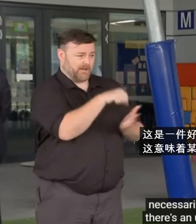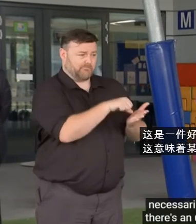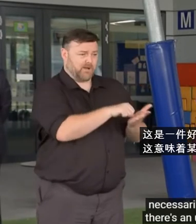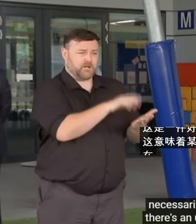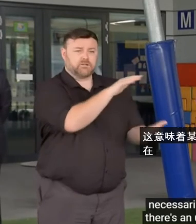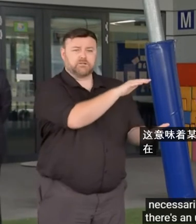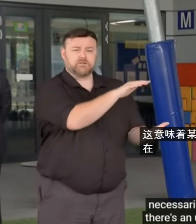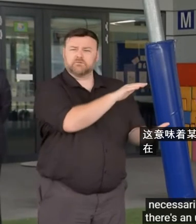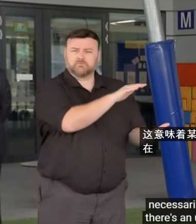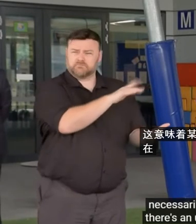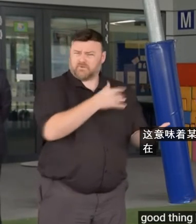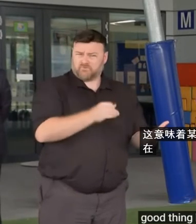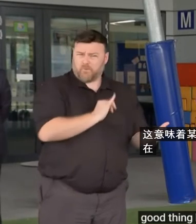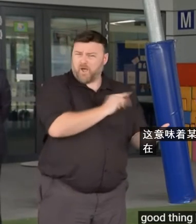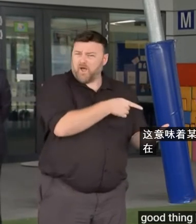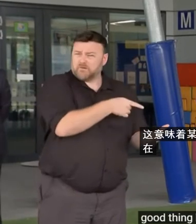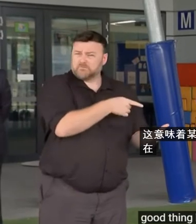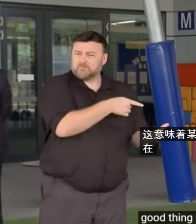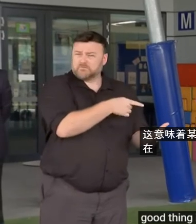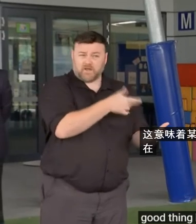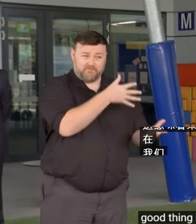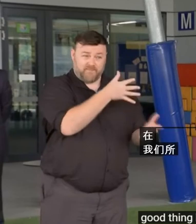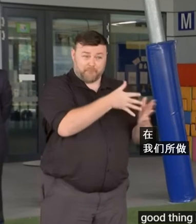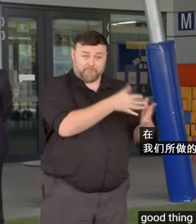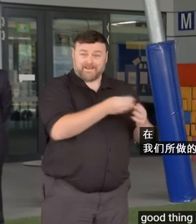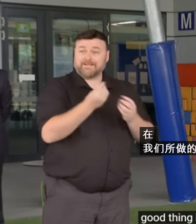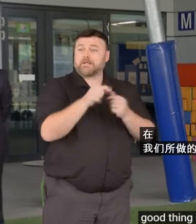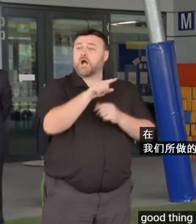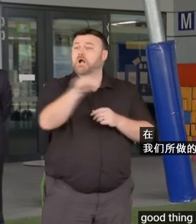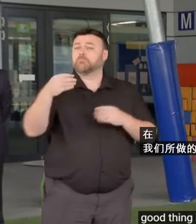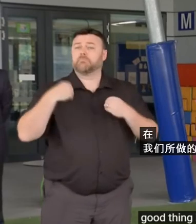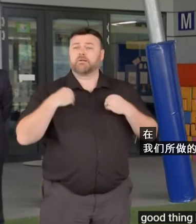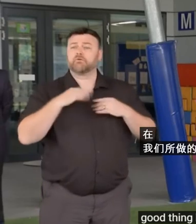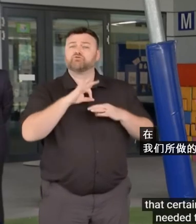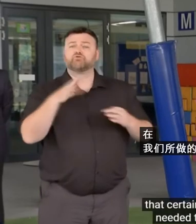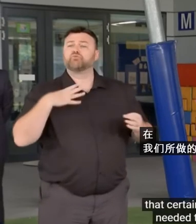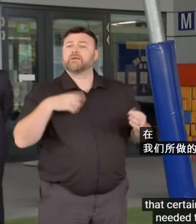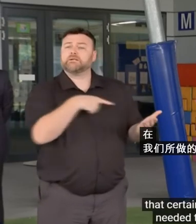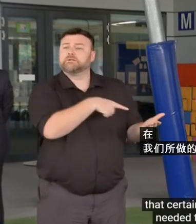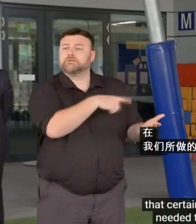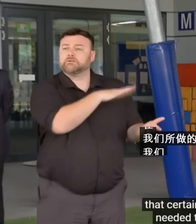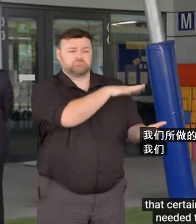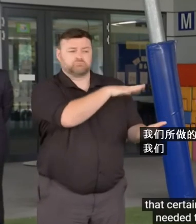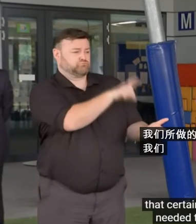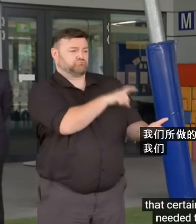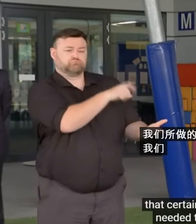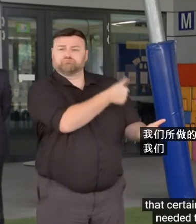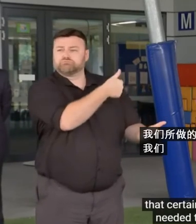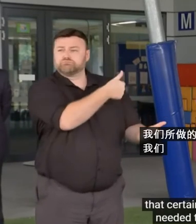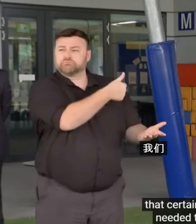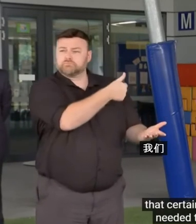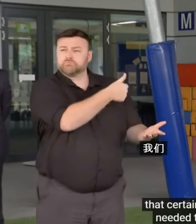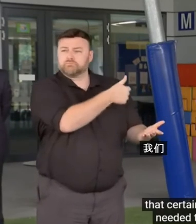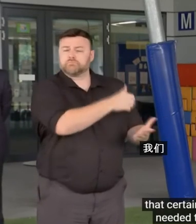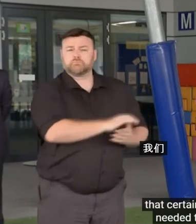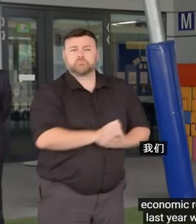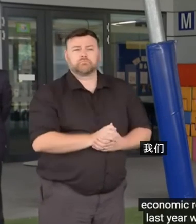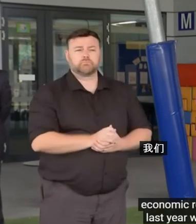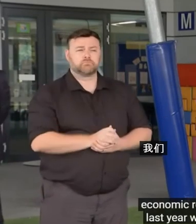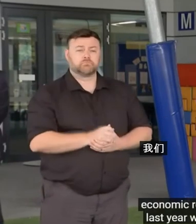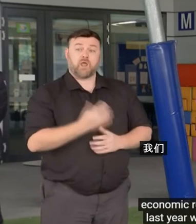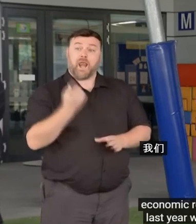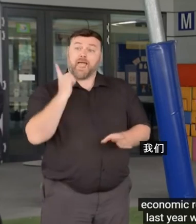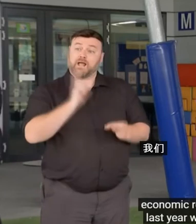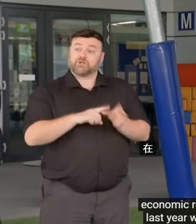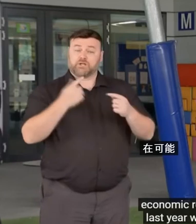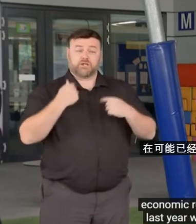that certain businesses hadn't needed the support. In the economic recovery work we did last year, we provided support for